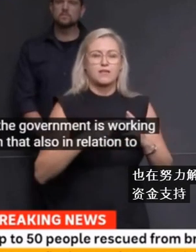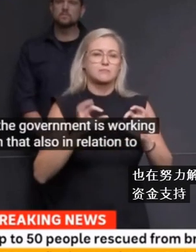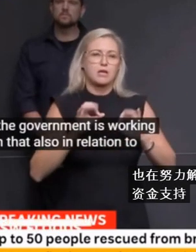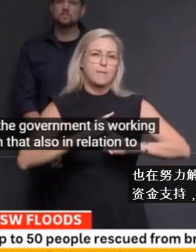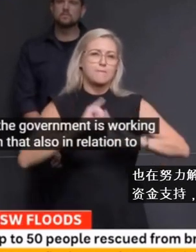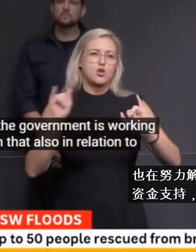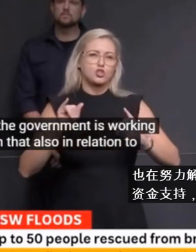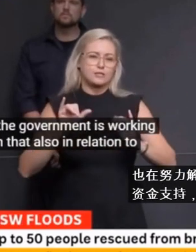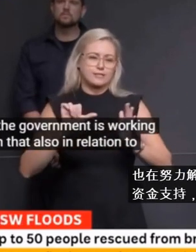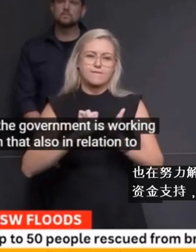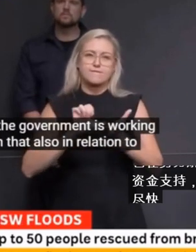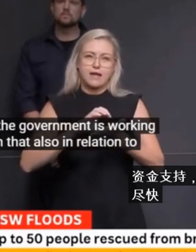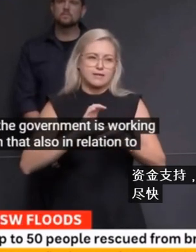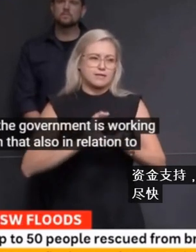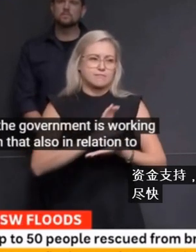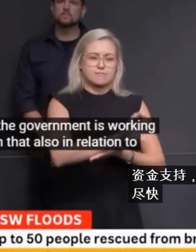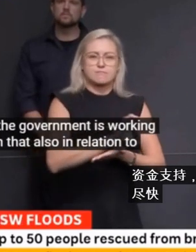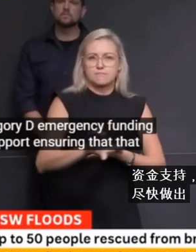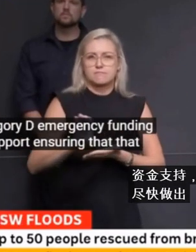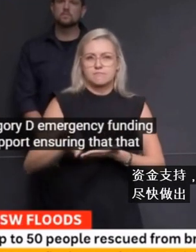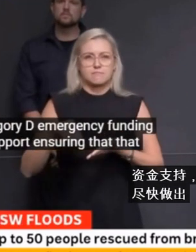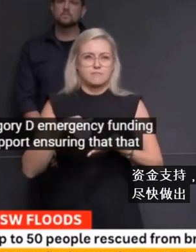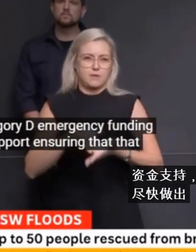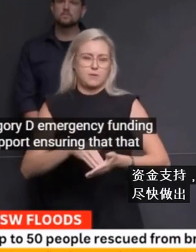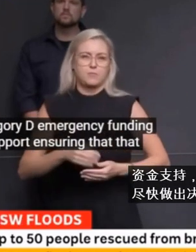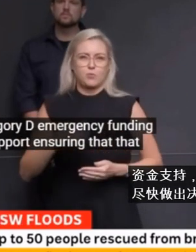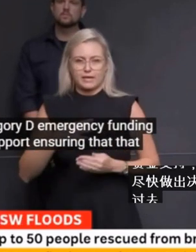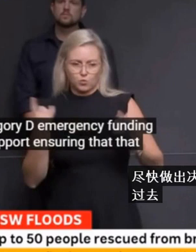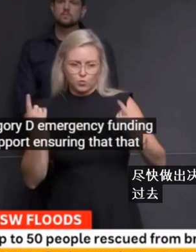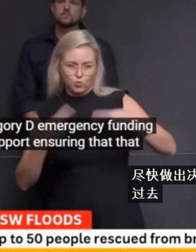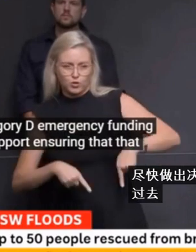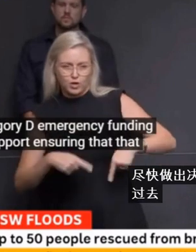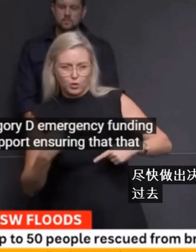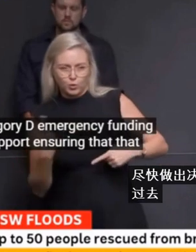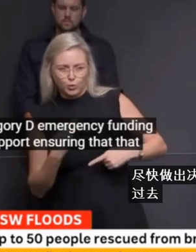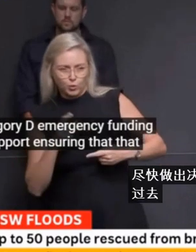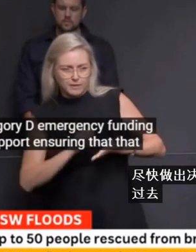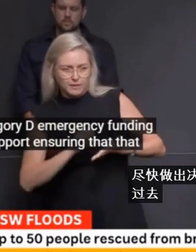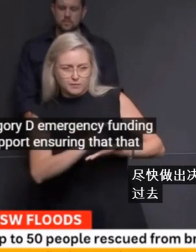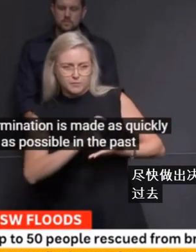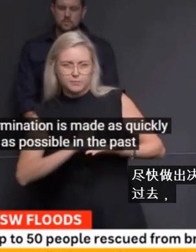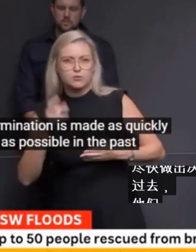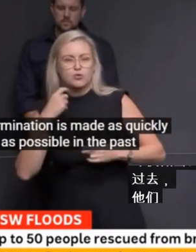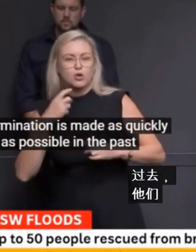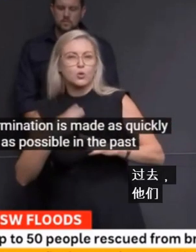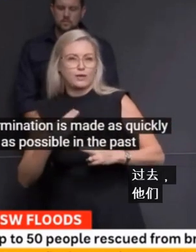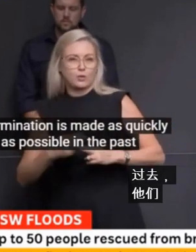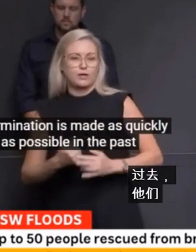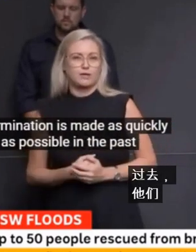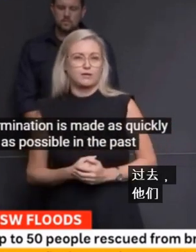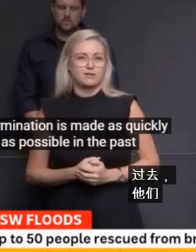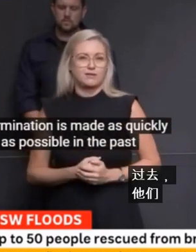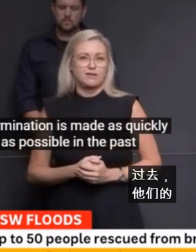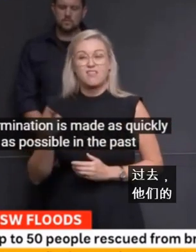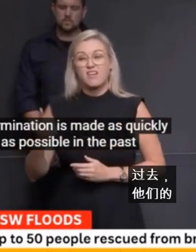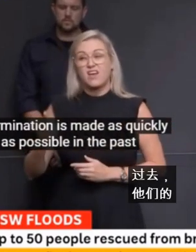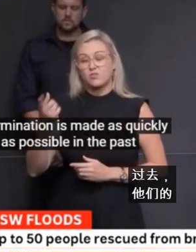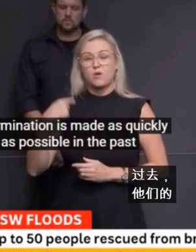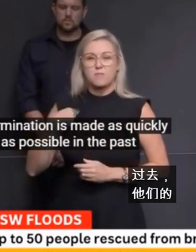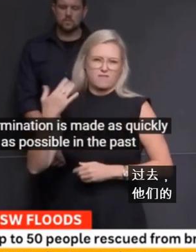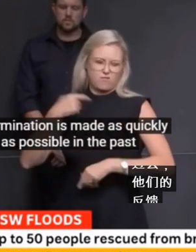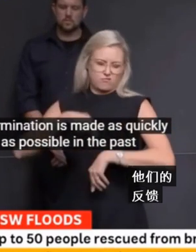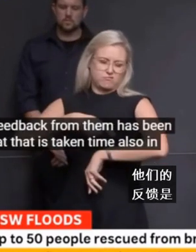funding support, ensuring that determination is made as quickly as possible in the past, the feedback from them has been that has taken